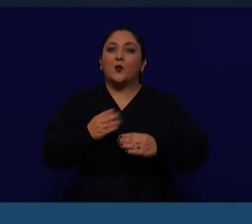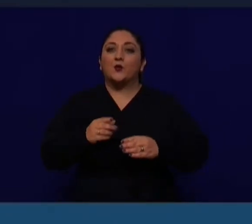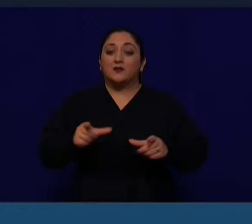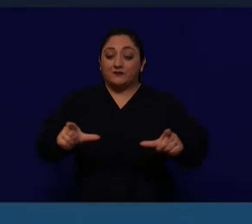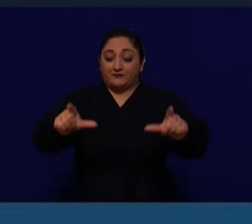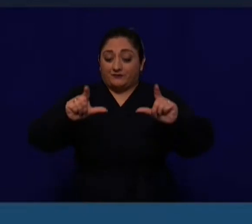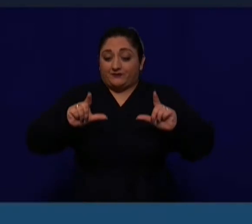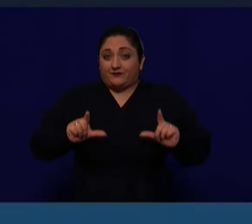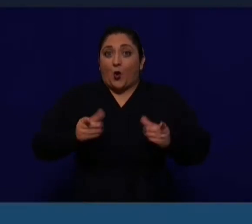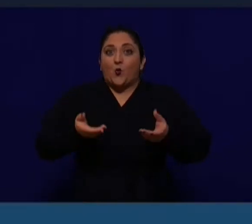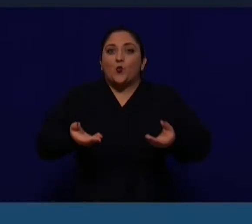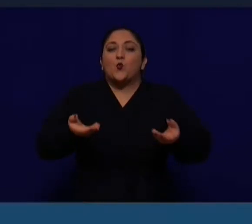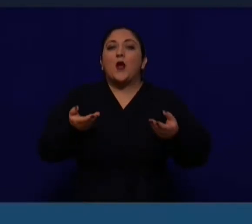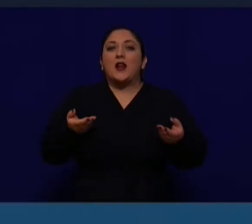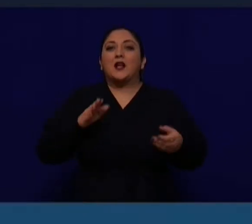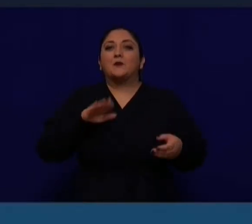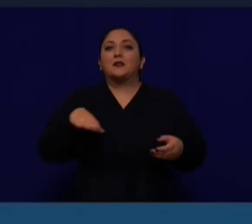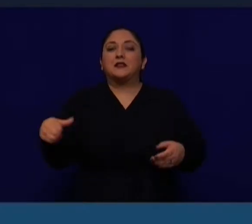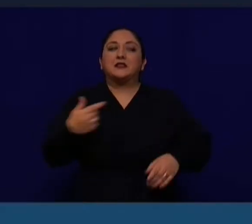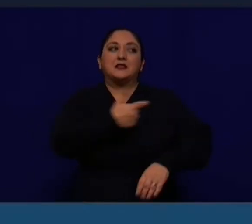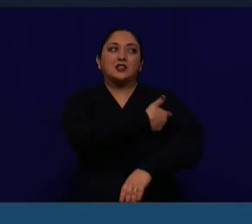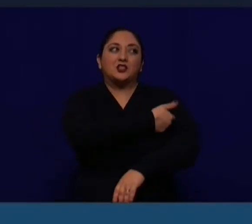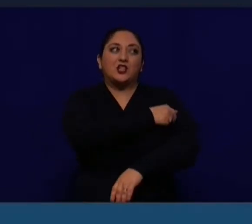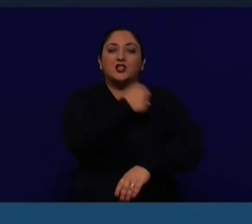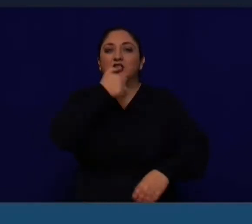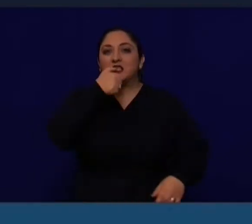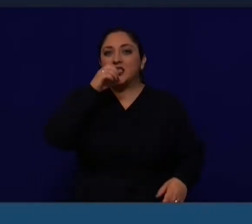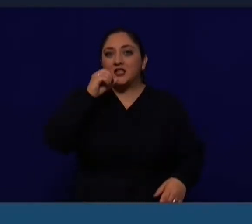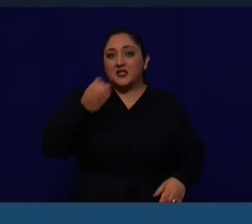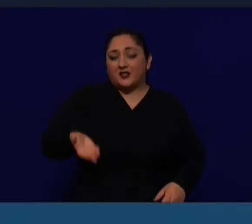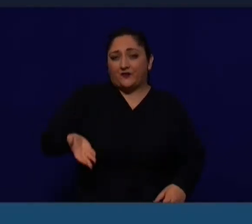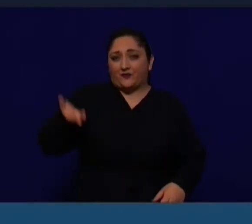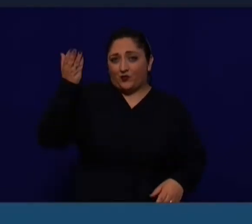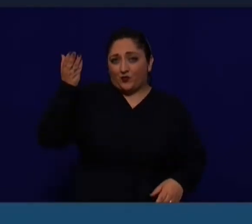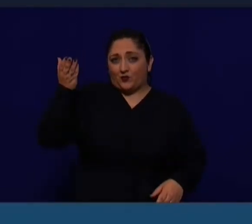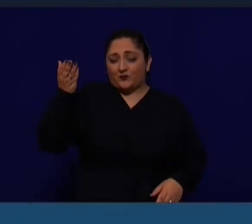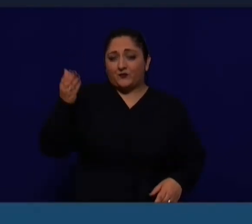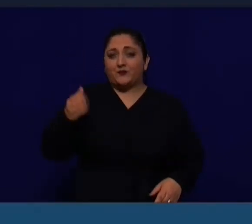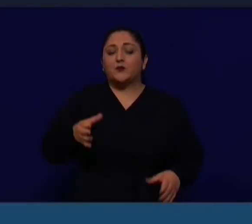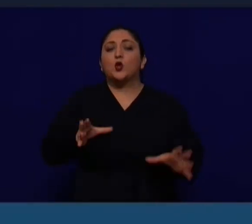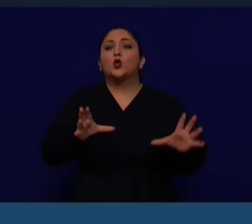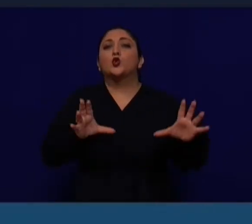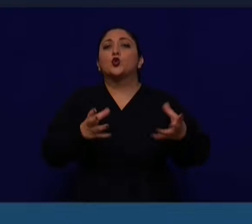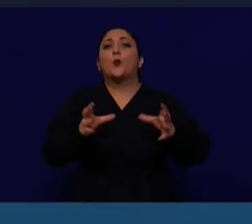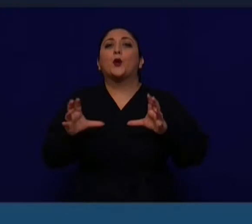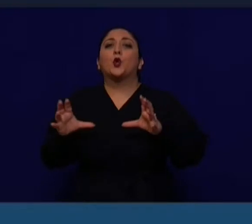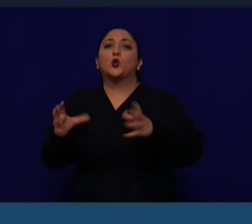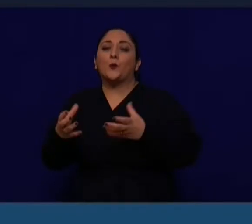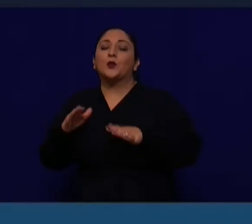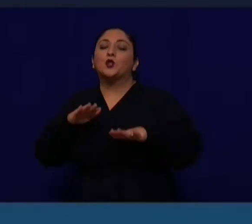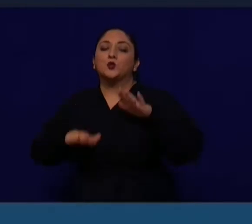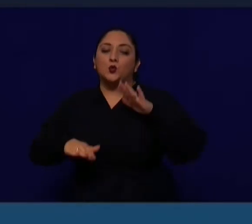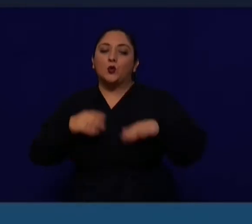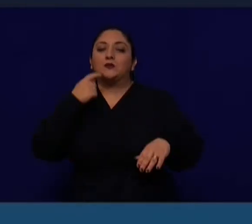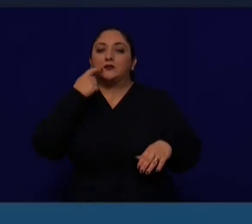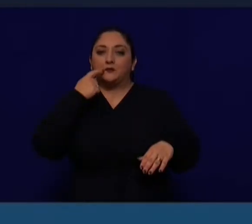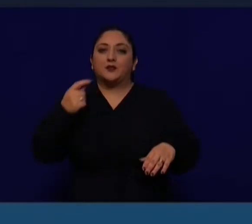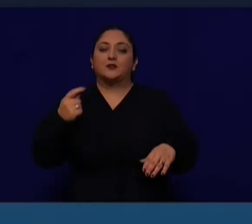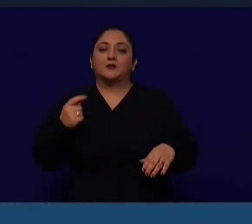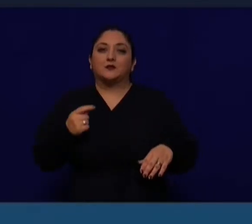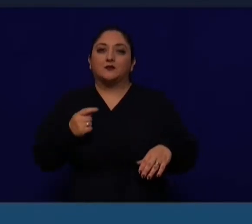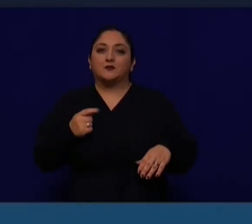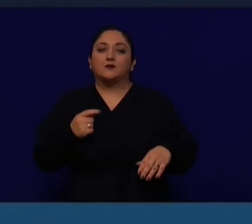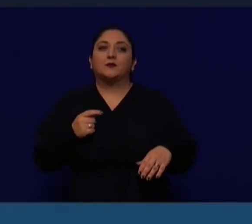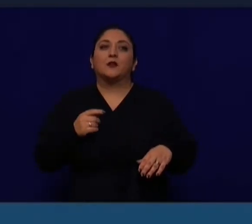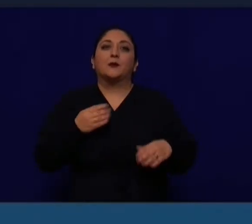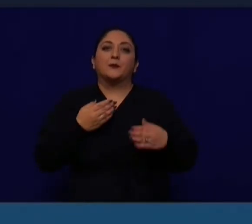għal persuni biex jiġu tlaqmu il fuq minn 60 sena, hemmhekk qegħdin nibagħtu batches ta' dawn l-ammonti ta'